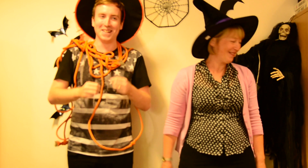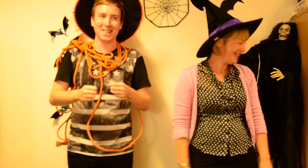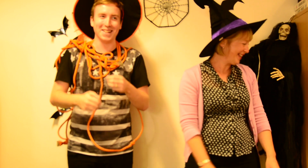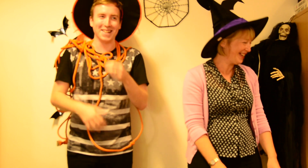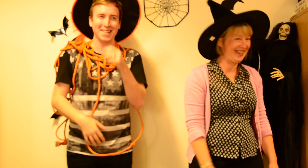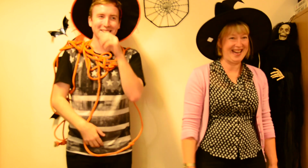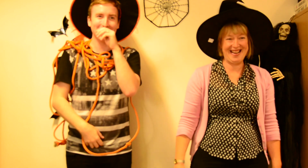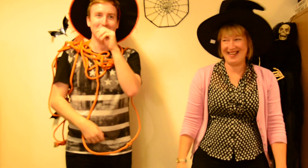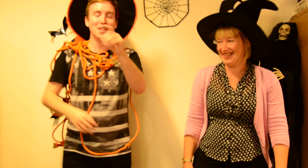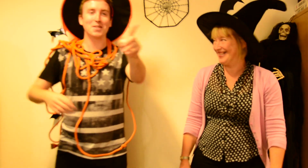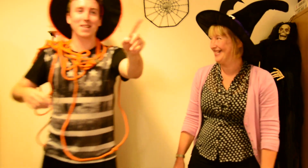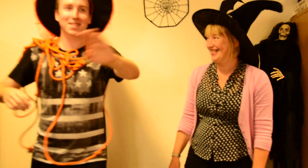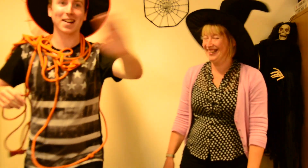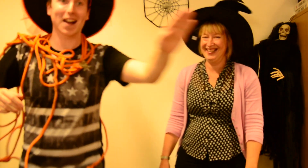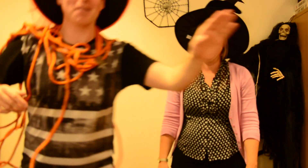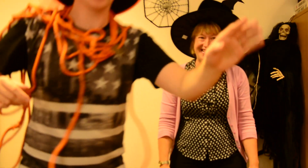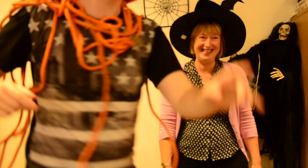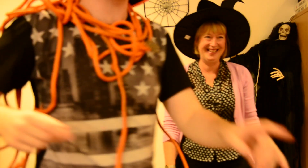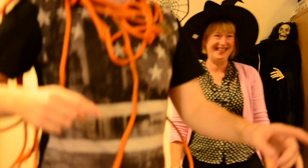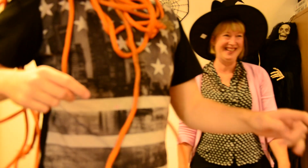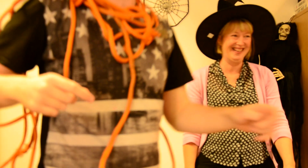it again. Should we take Outlook off?